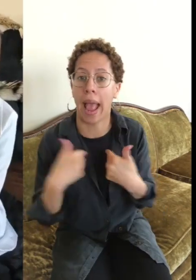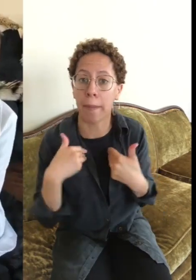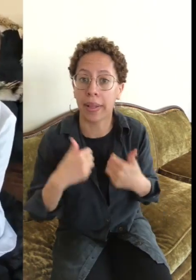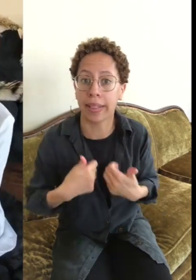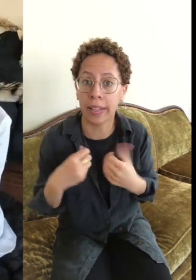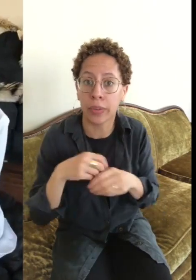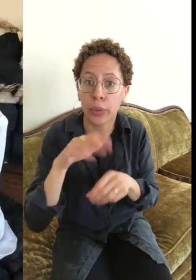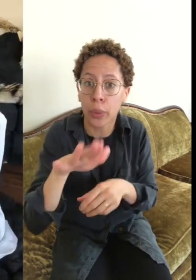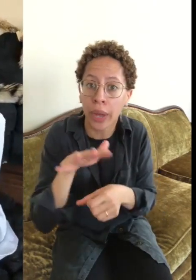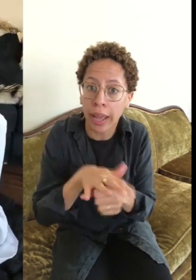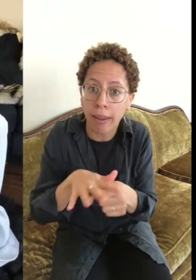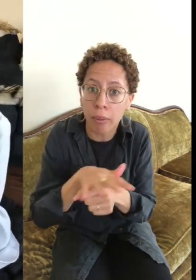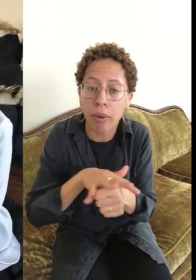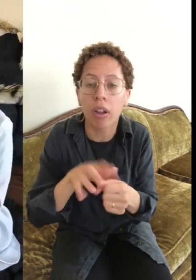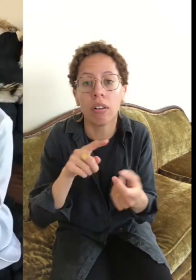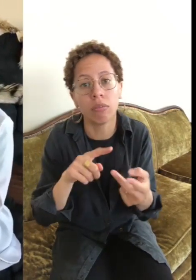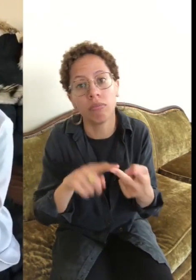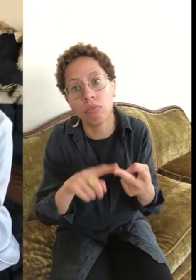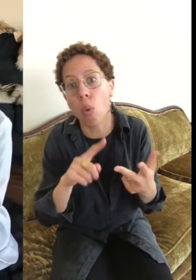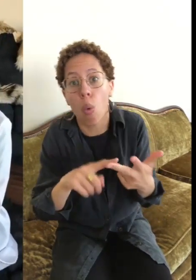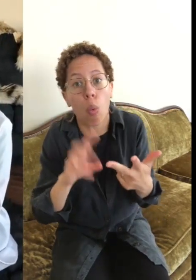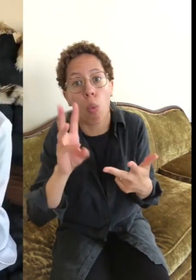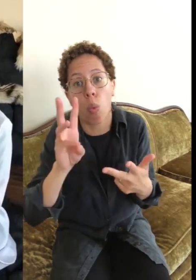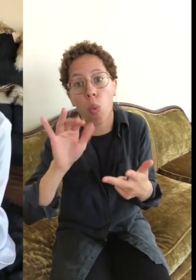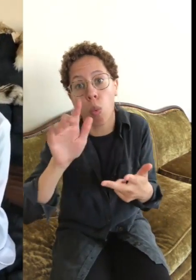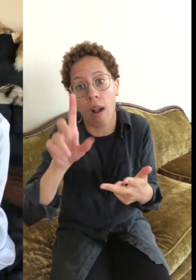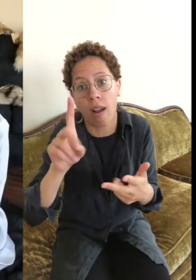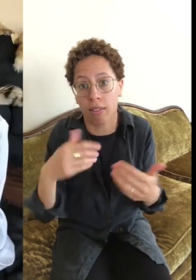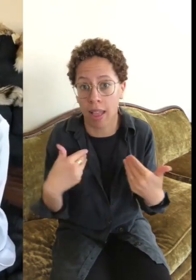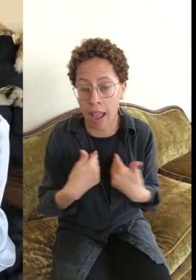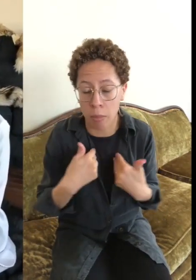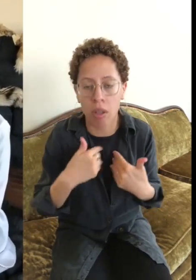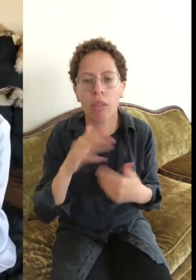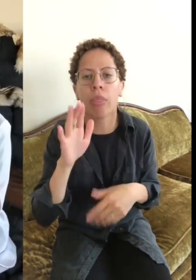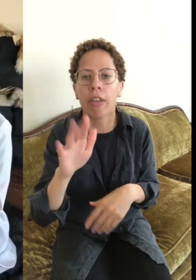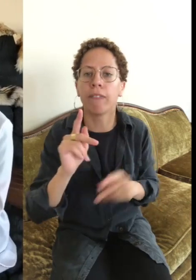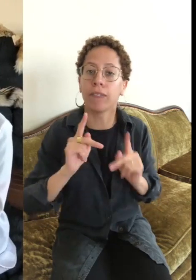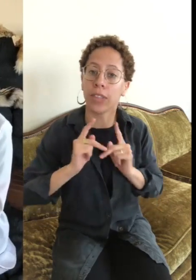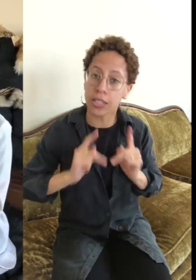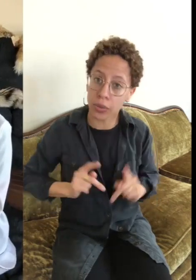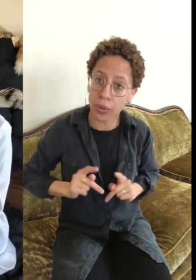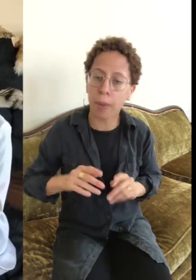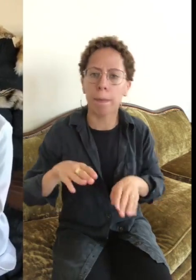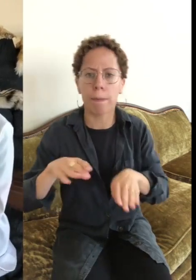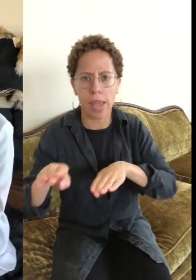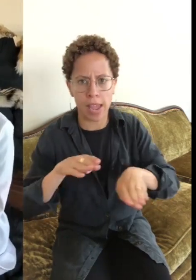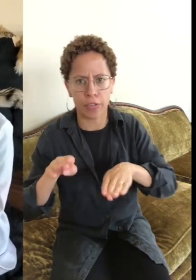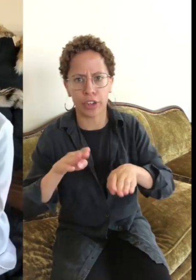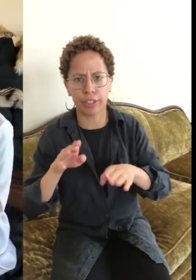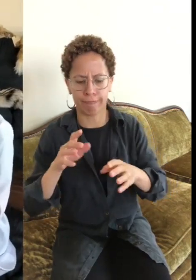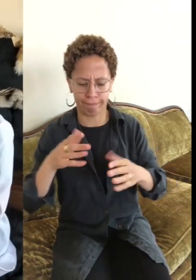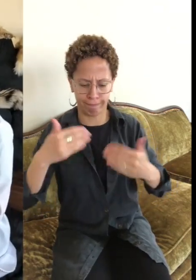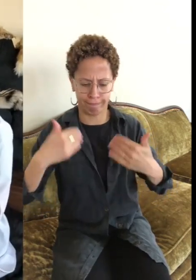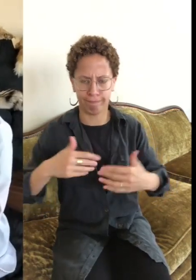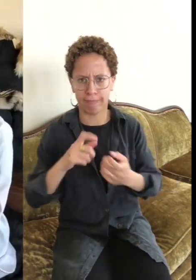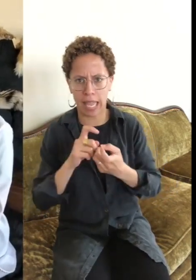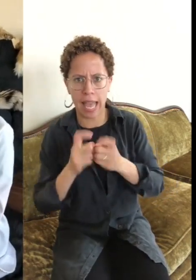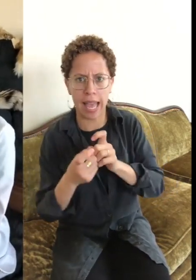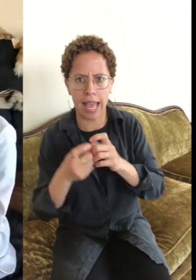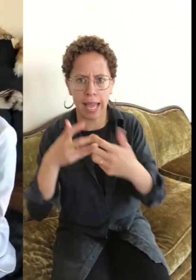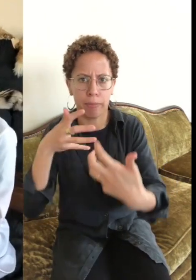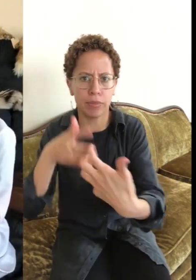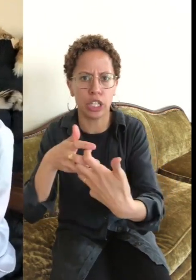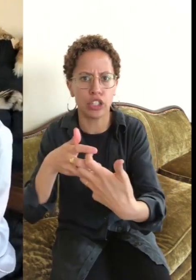in your area, even a wild animal, and some physical and behavioral adaptations for that. We have some